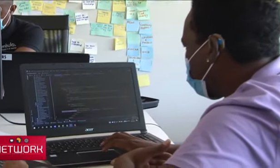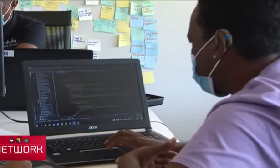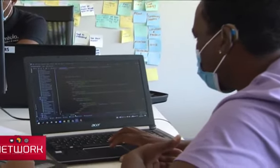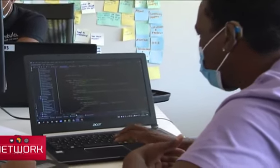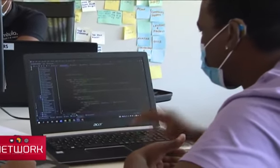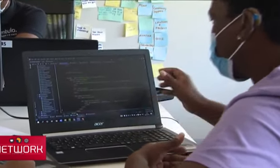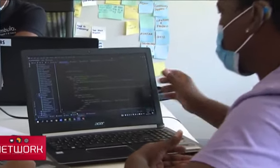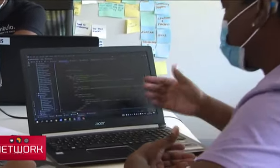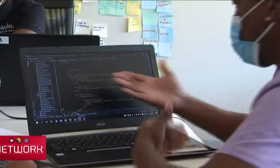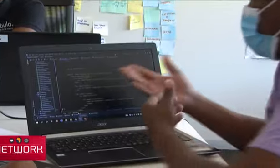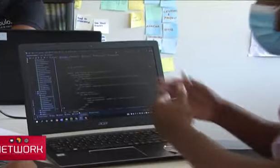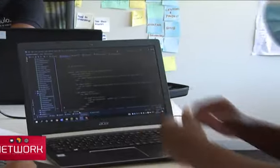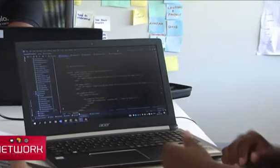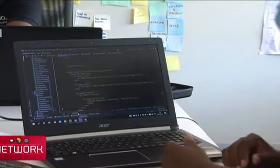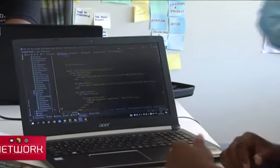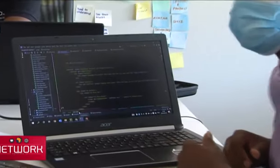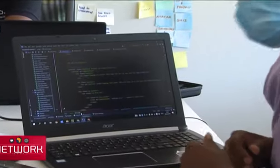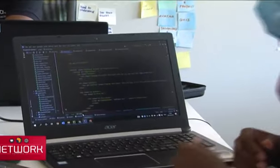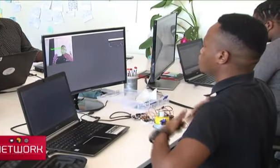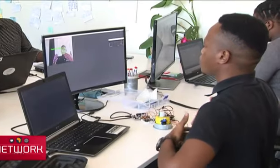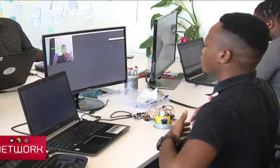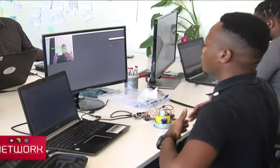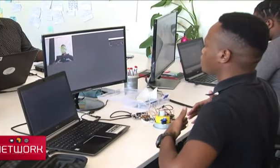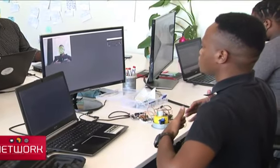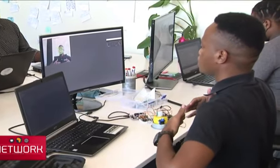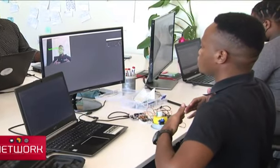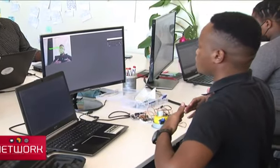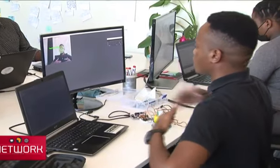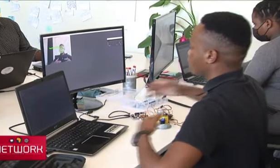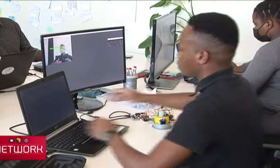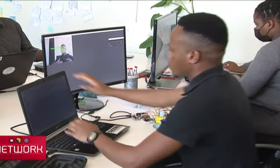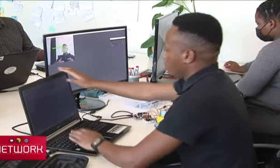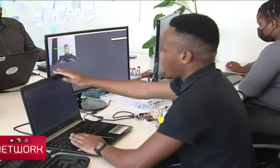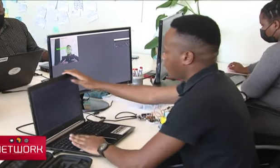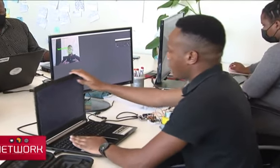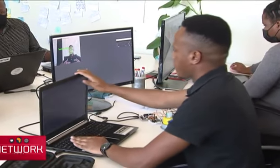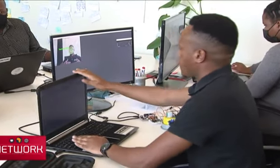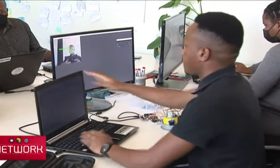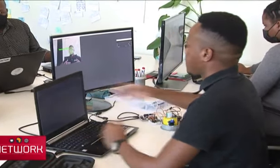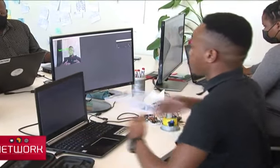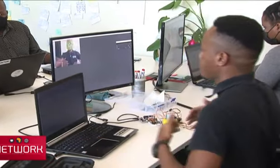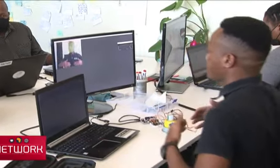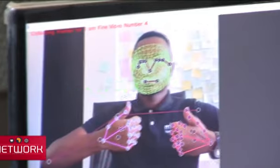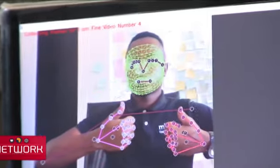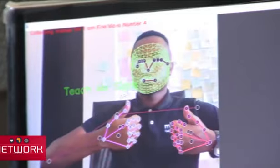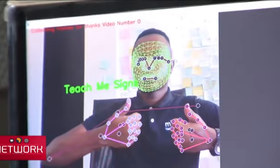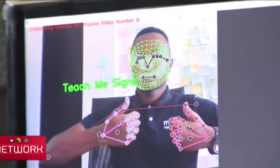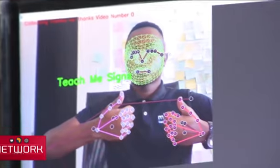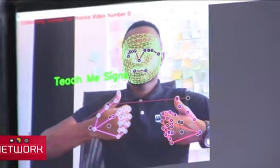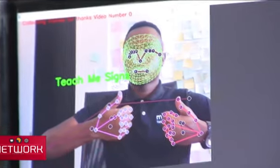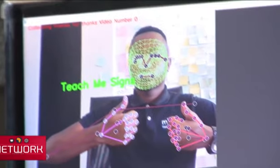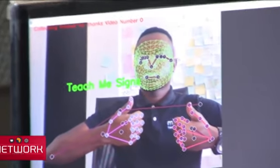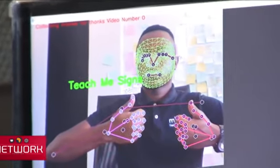visually challenged customers is a part of a larger inclusion project initiated by REAH about 2 years